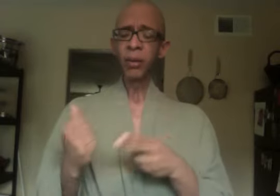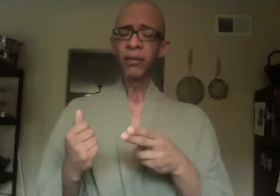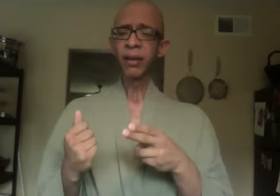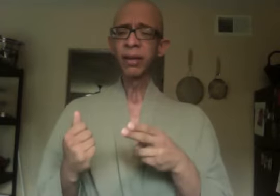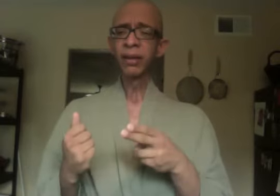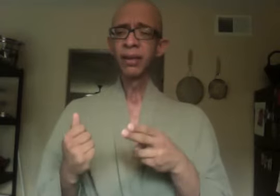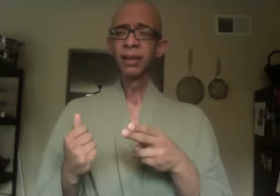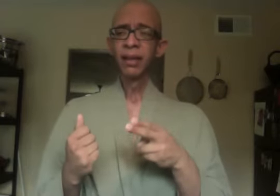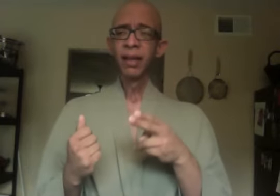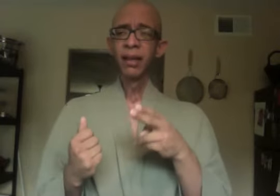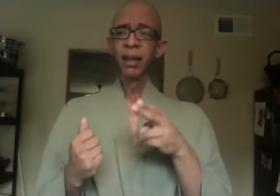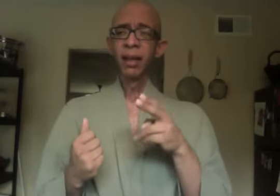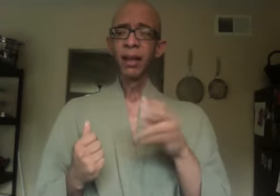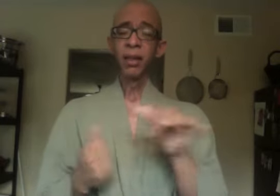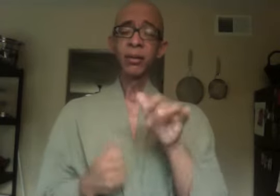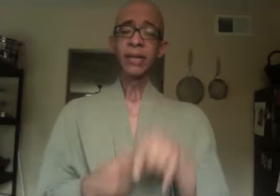of those days.